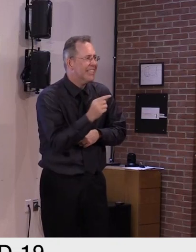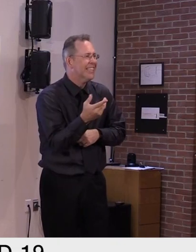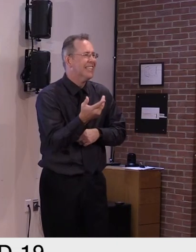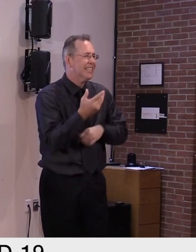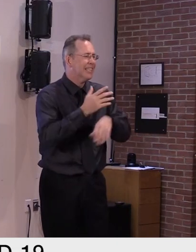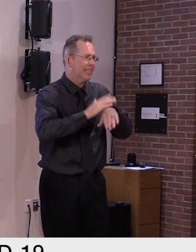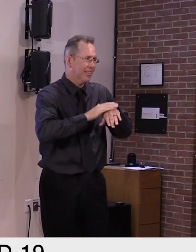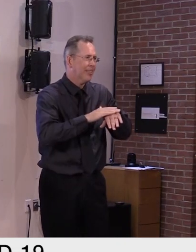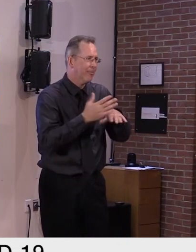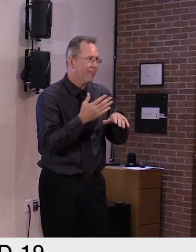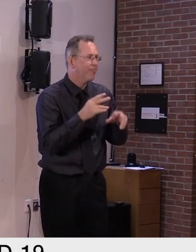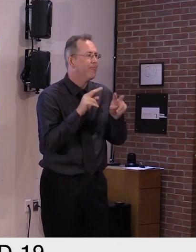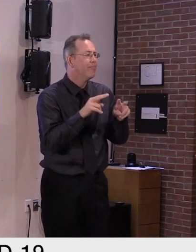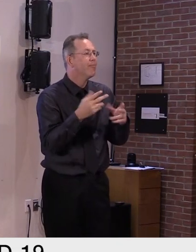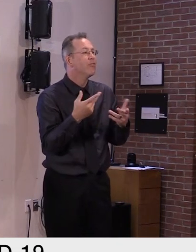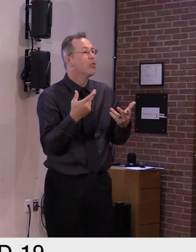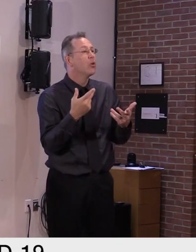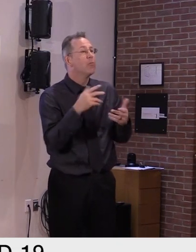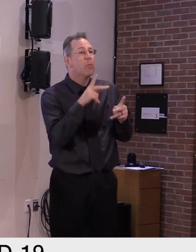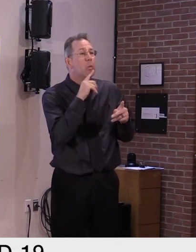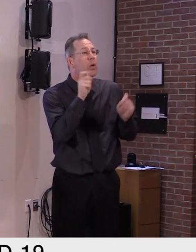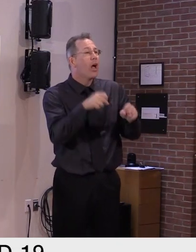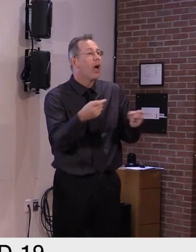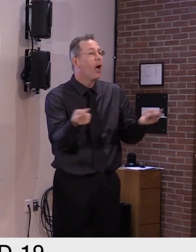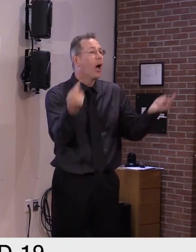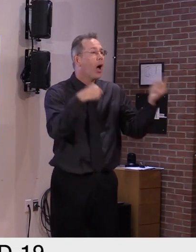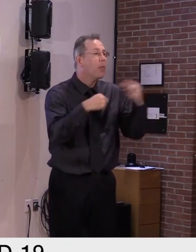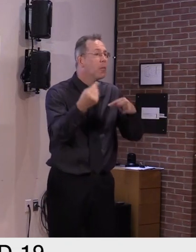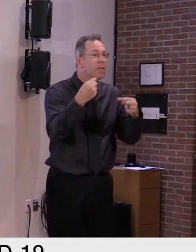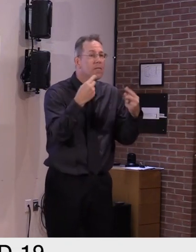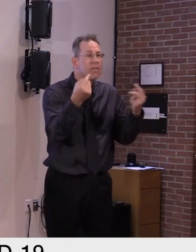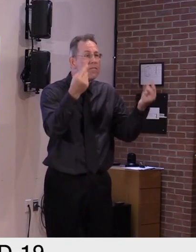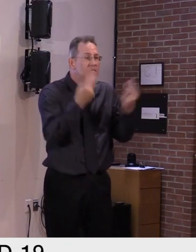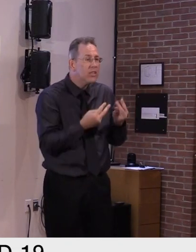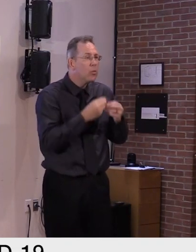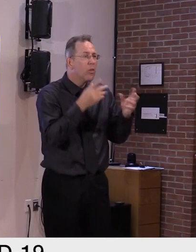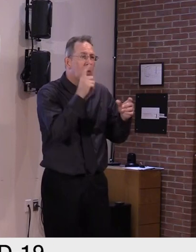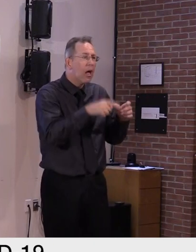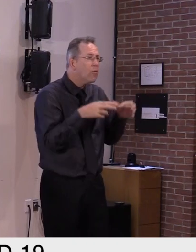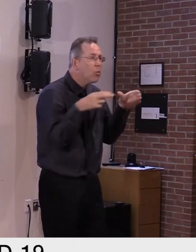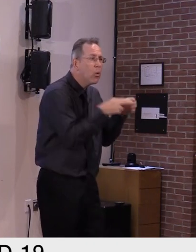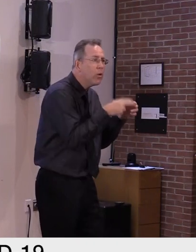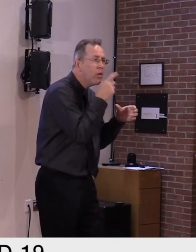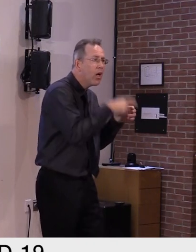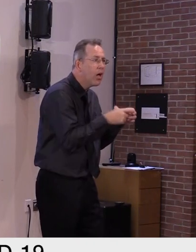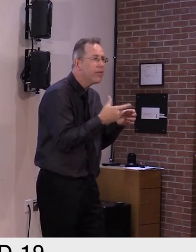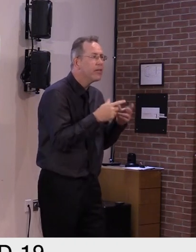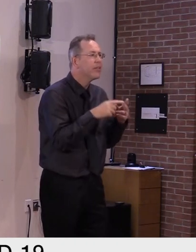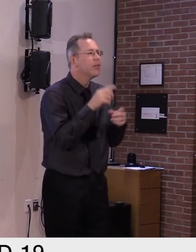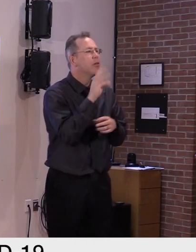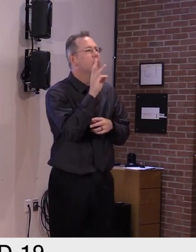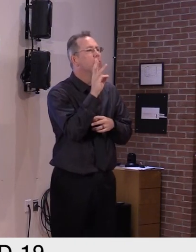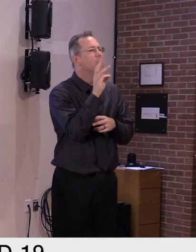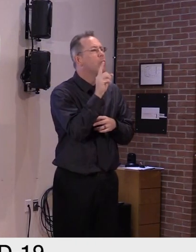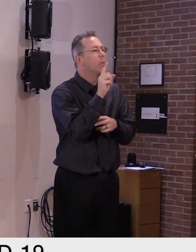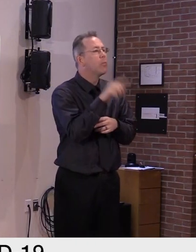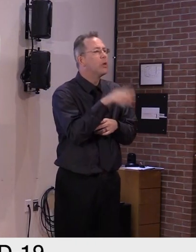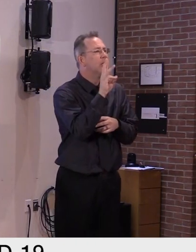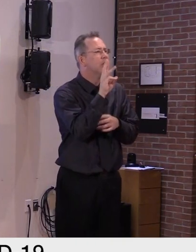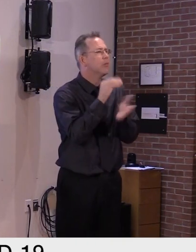eligible individuals that can come to Vermont without a quarantine stands at about 1.6 million. So that's down from 1.8